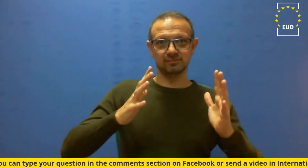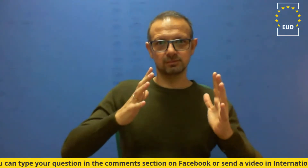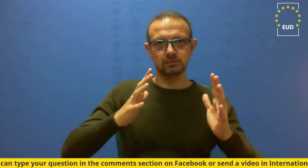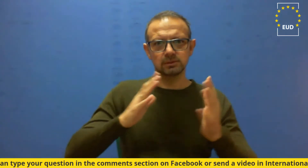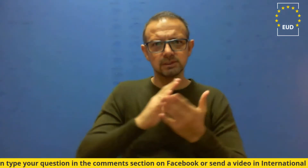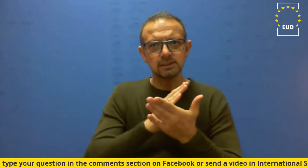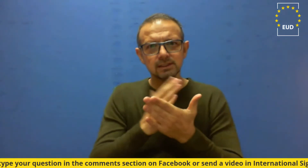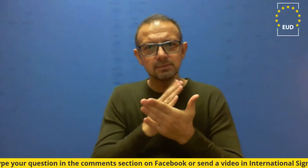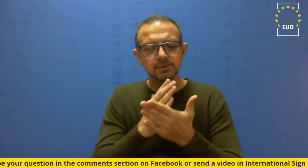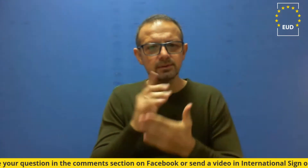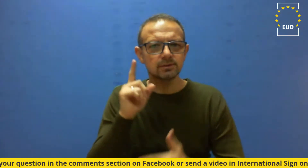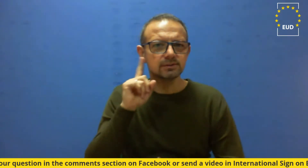speaker?